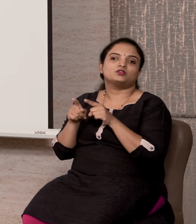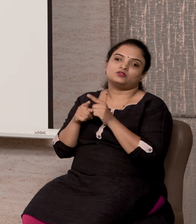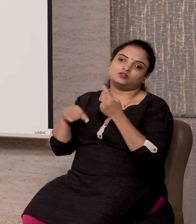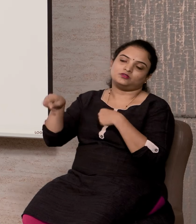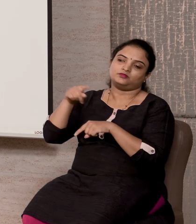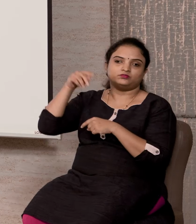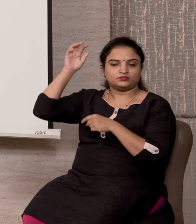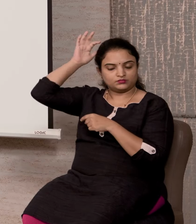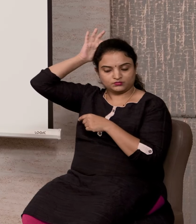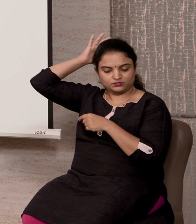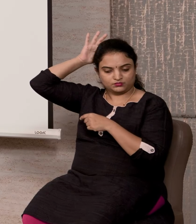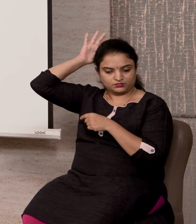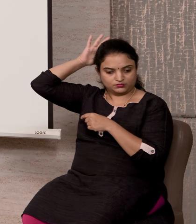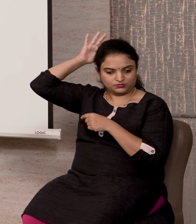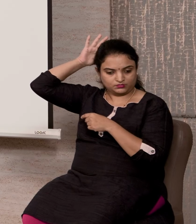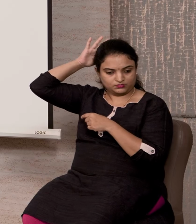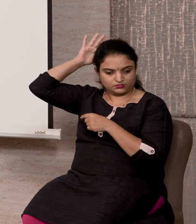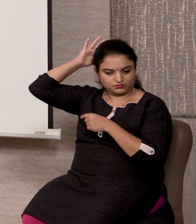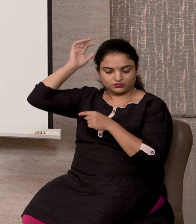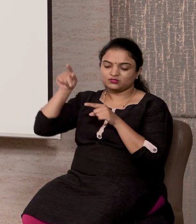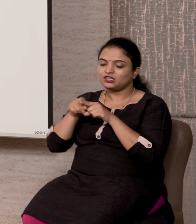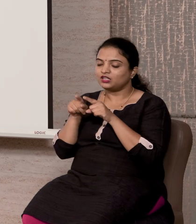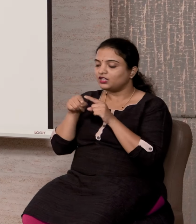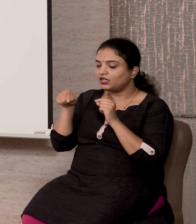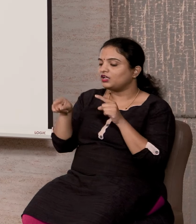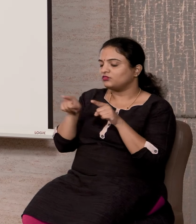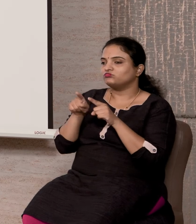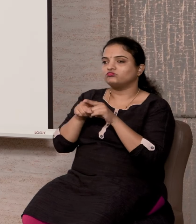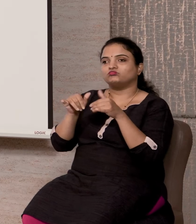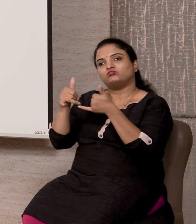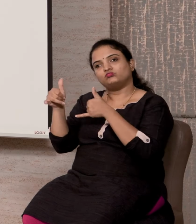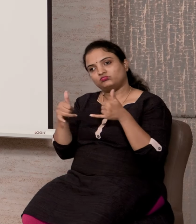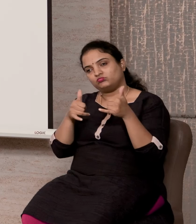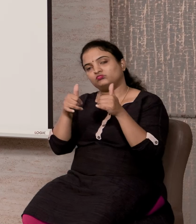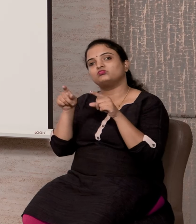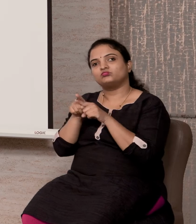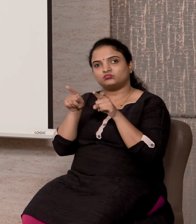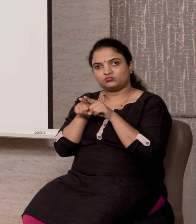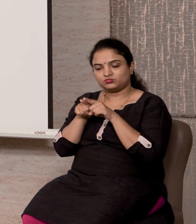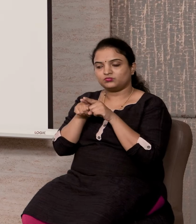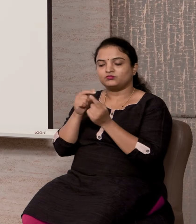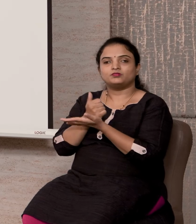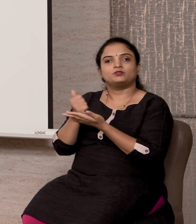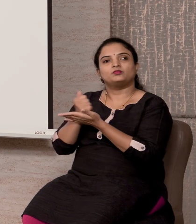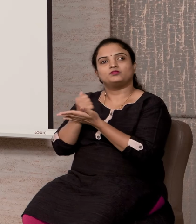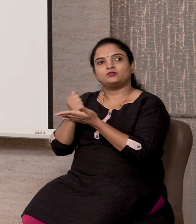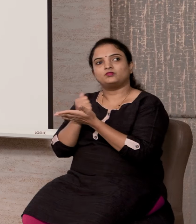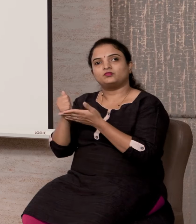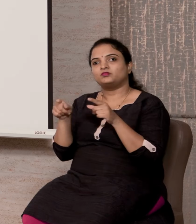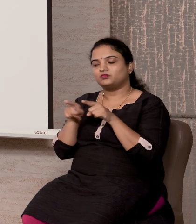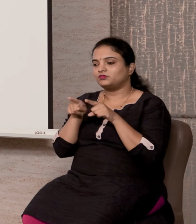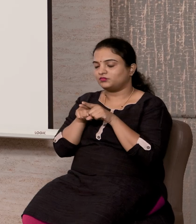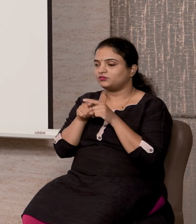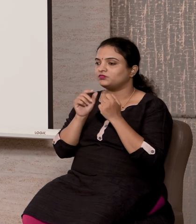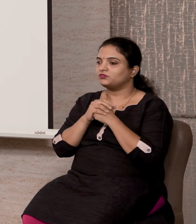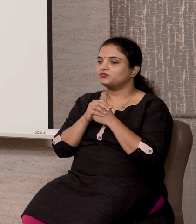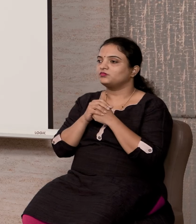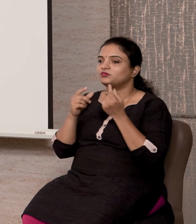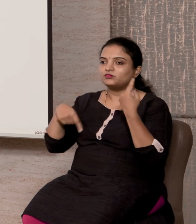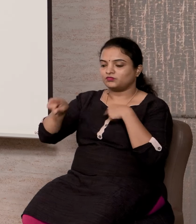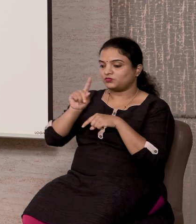right? So for each of these buckets, I have started already creating some games. I've been, putting these into practice in terms of experiments, where